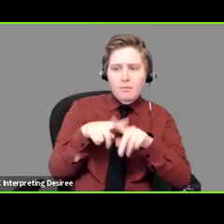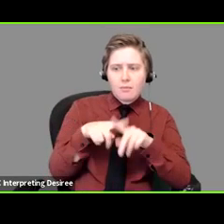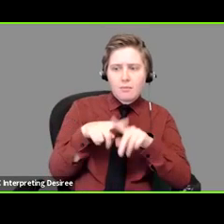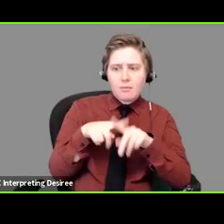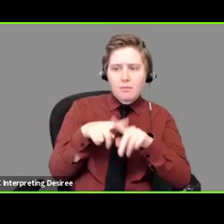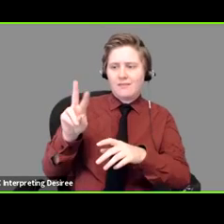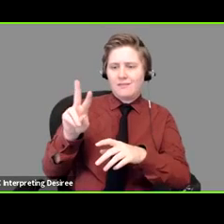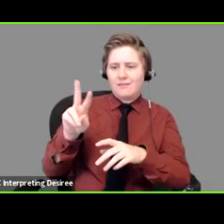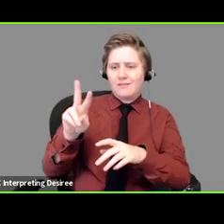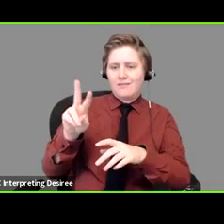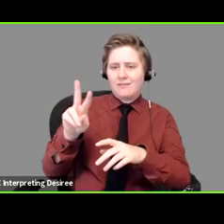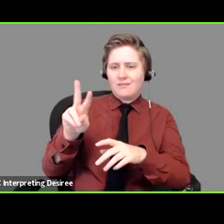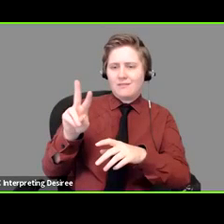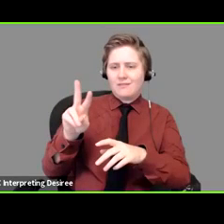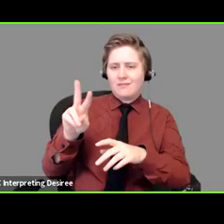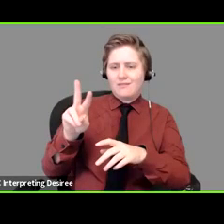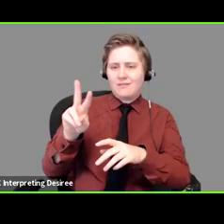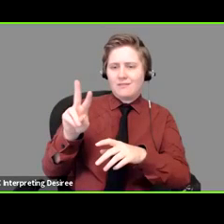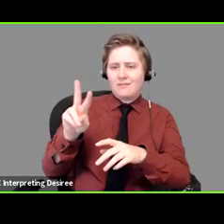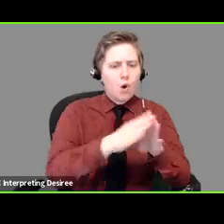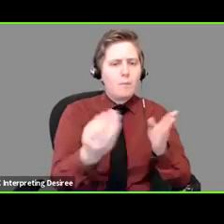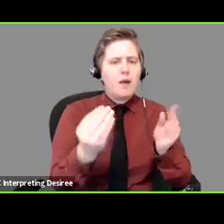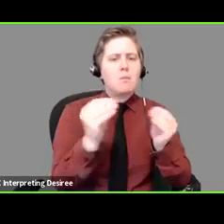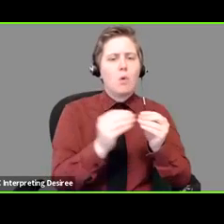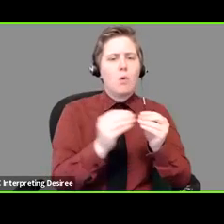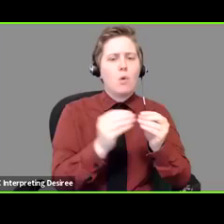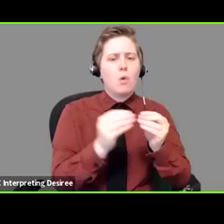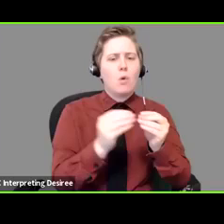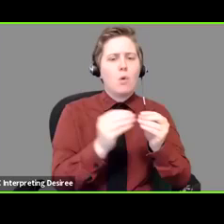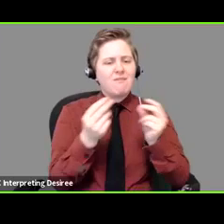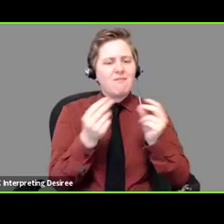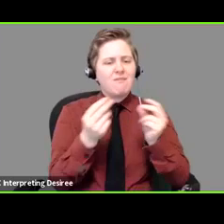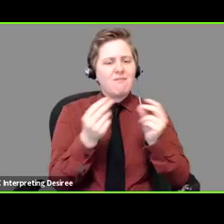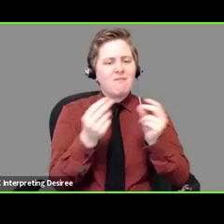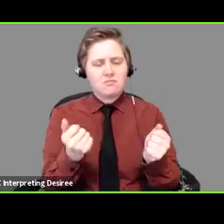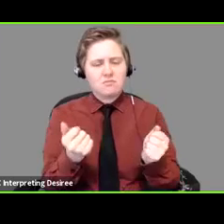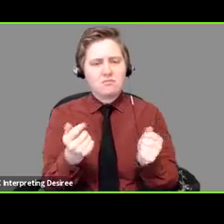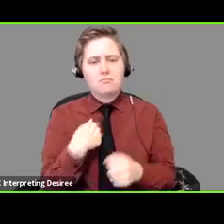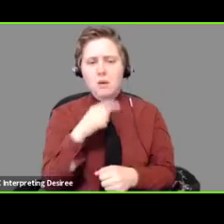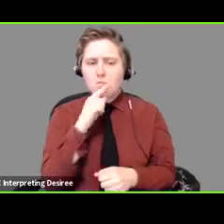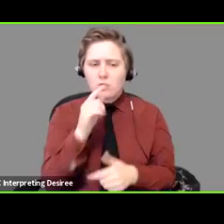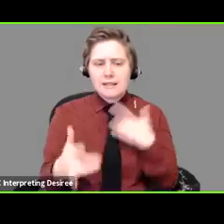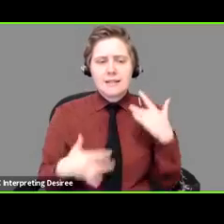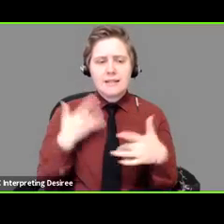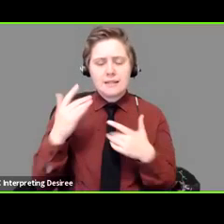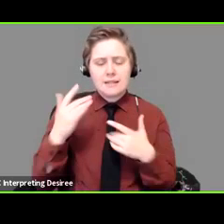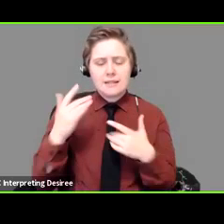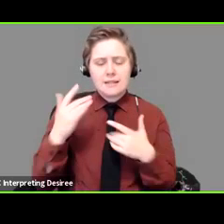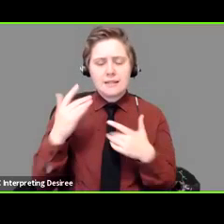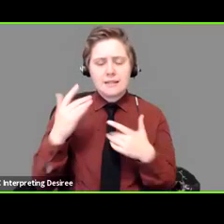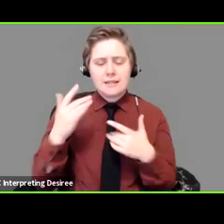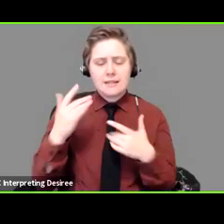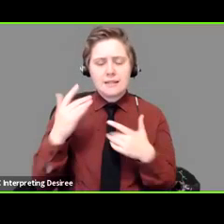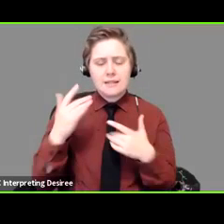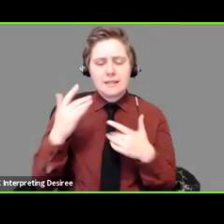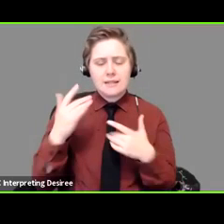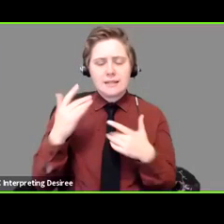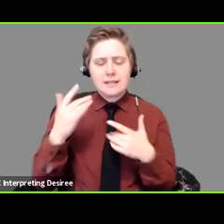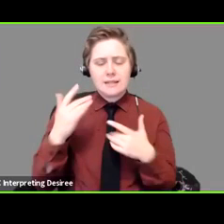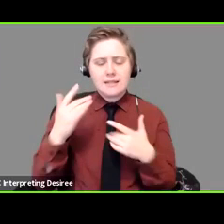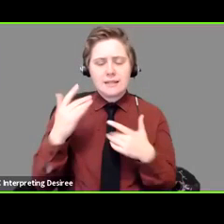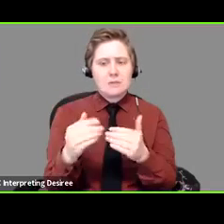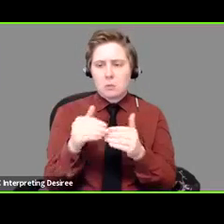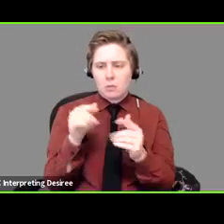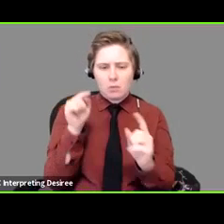up a little bit further, maybe a little bit faster? So I'm really excited over the next couple of weeks as we move to that May